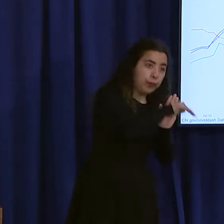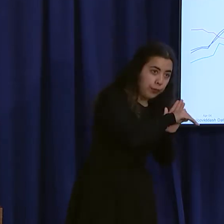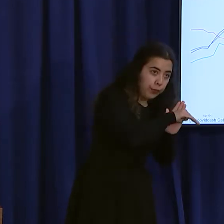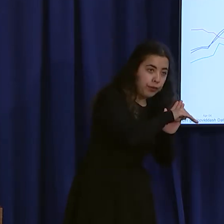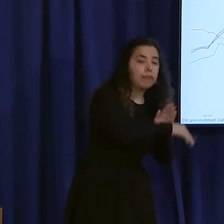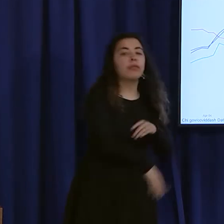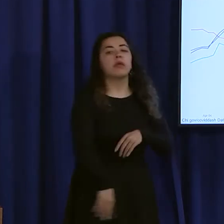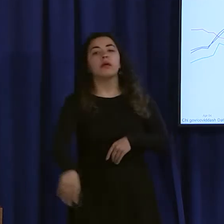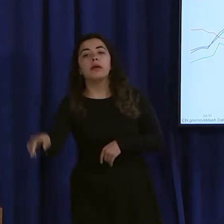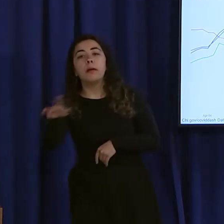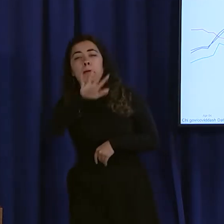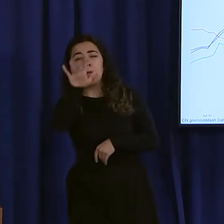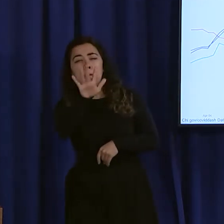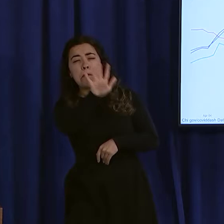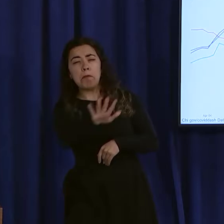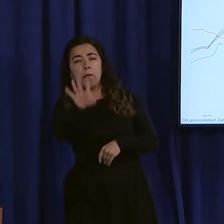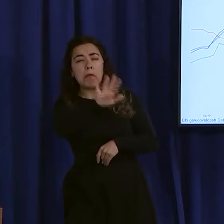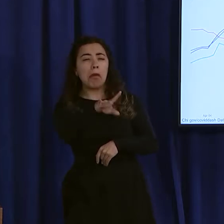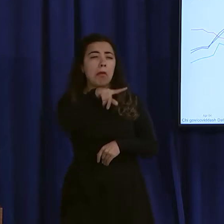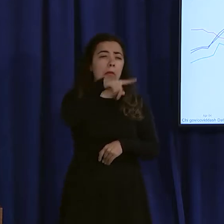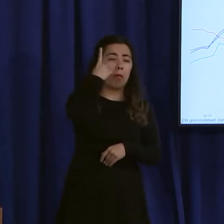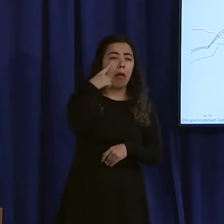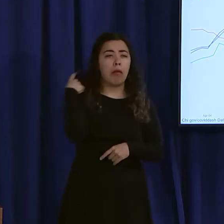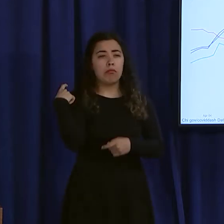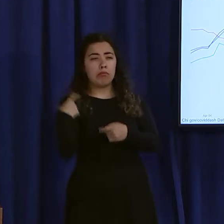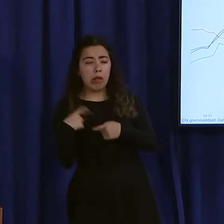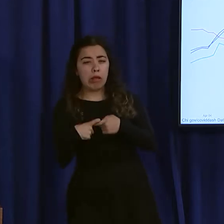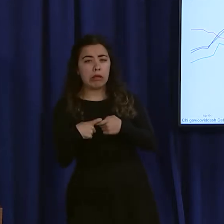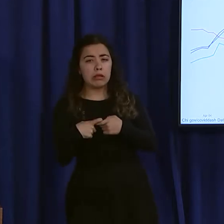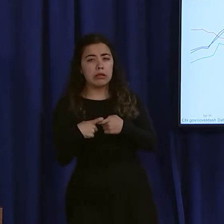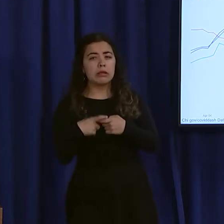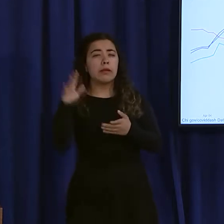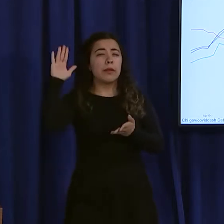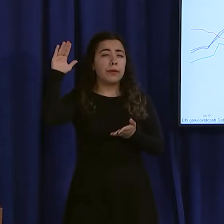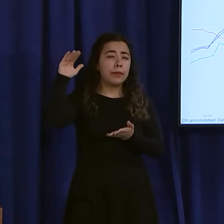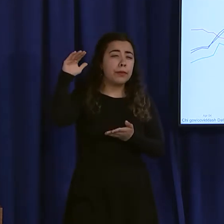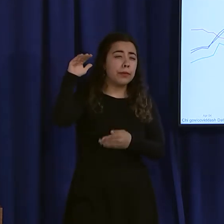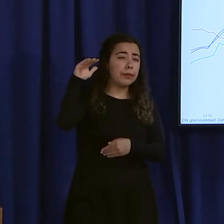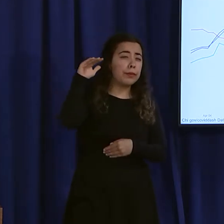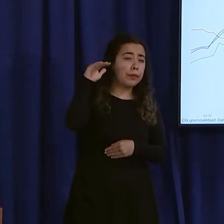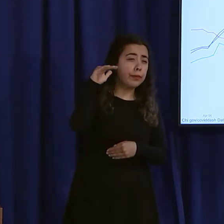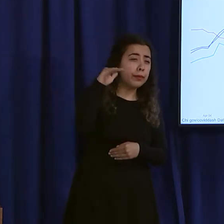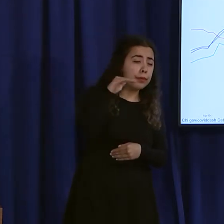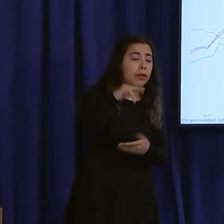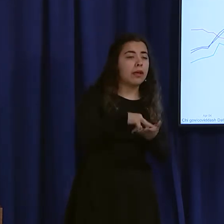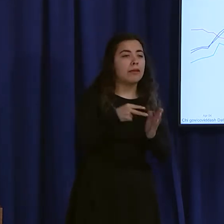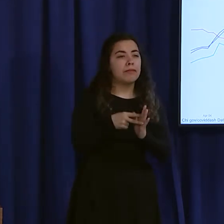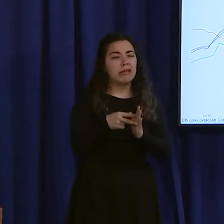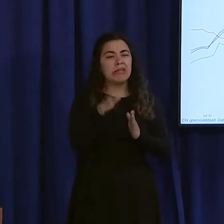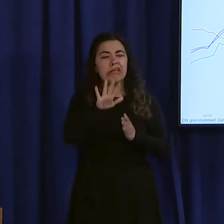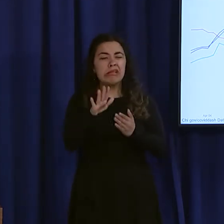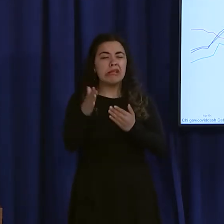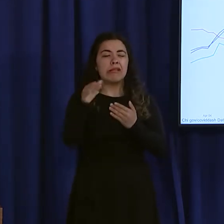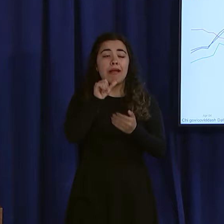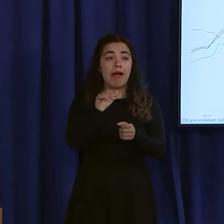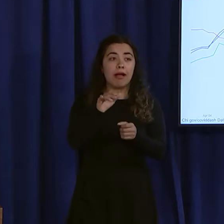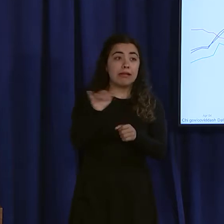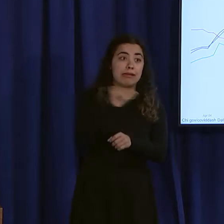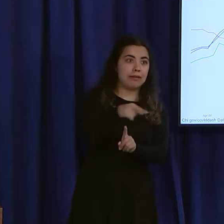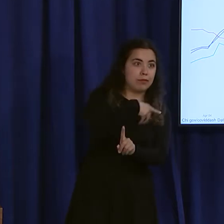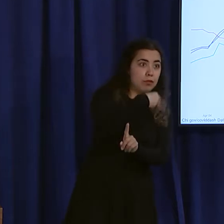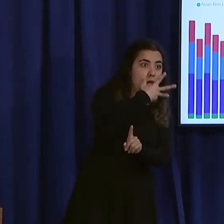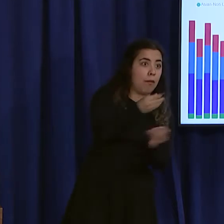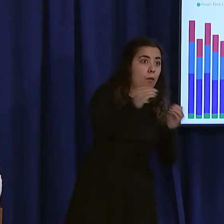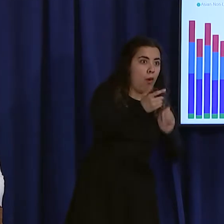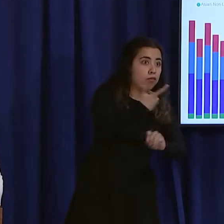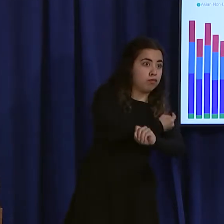getting vaccinated, and we're seeing sort of middle case rates. And then at this point, not as many Black Chicagoans have been vaccinated, and we are seeing the highest case rates